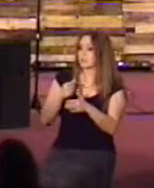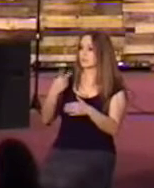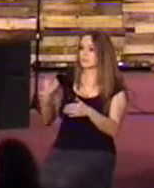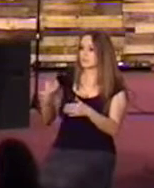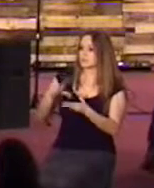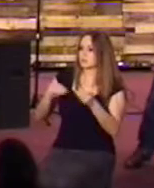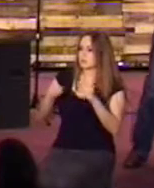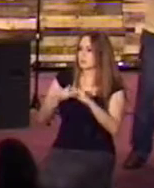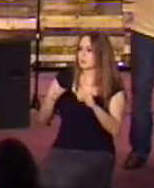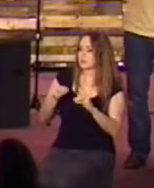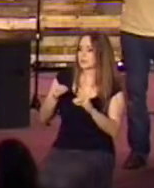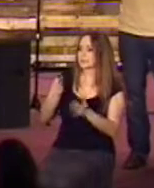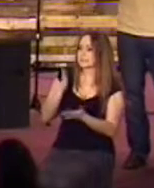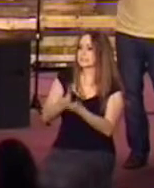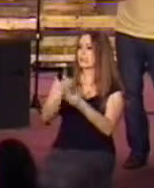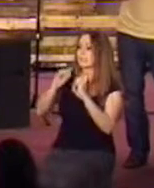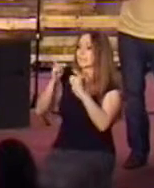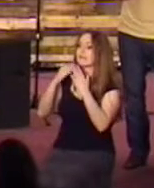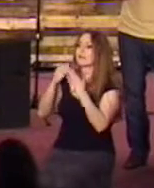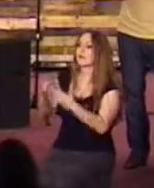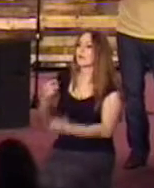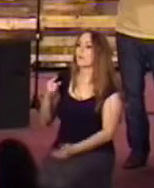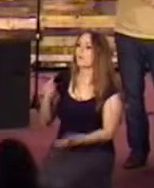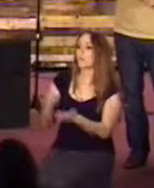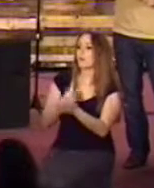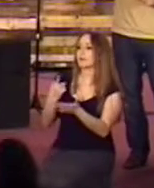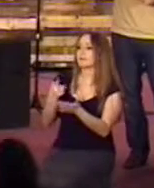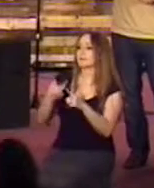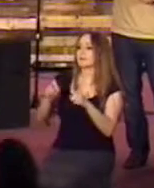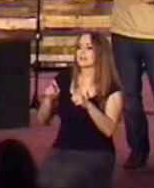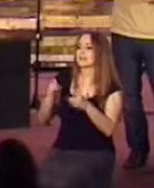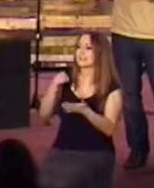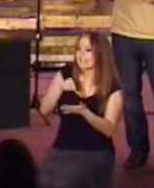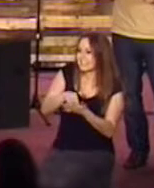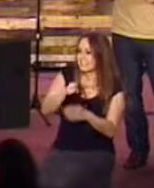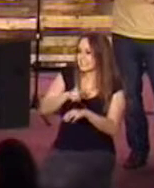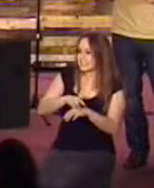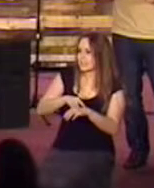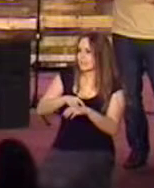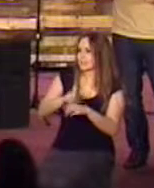thanks once. This time, in the midst of this turmoil, he stops and gives thanks a